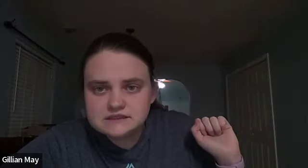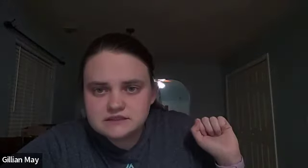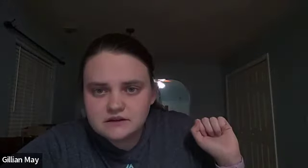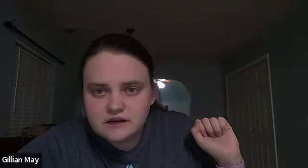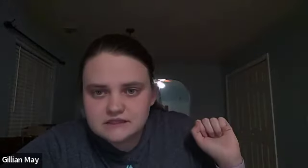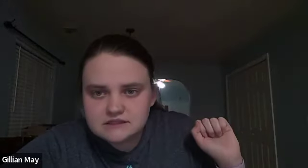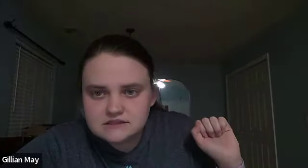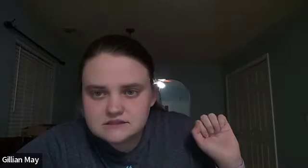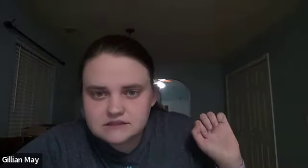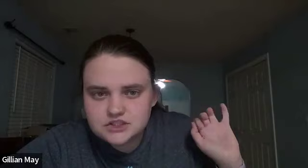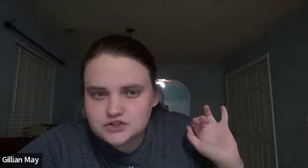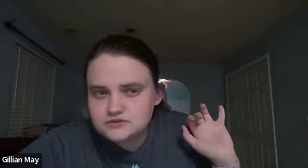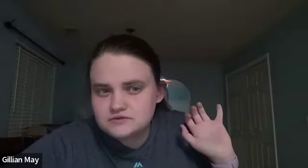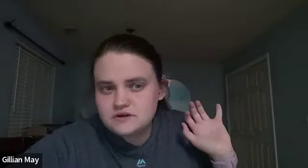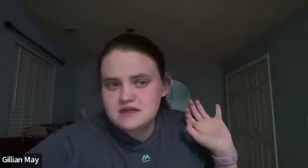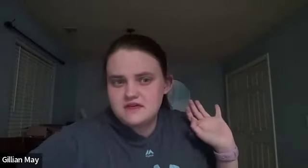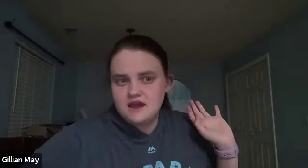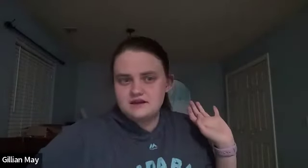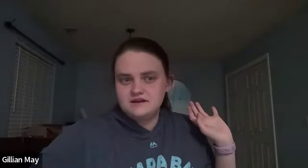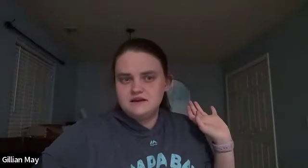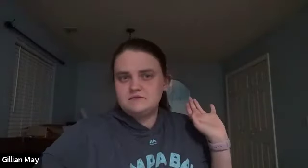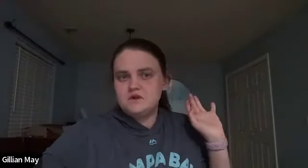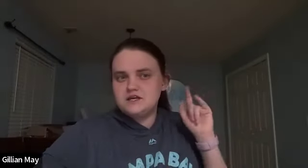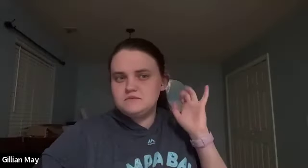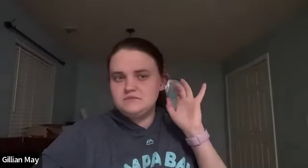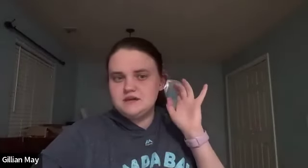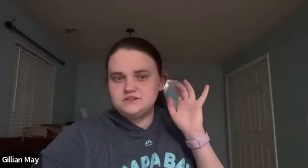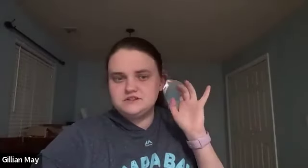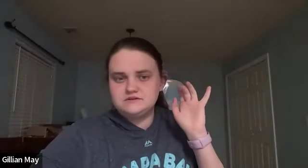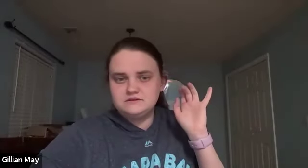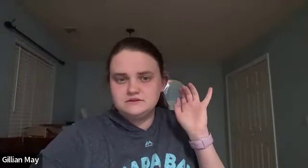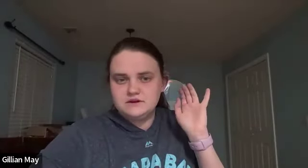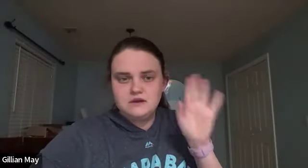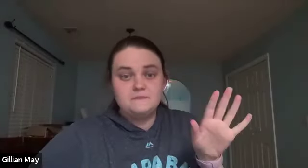Goodness. All right. Let's try that. If I'm not, you might be able to. Okay.